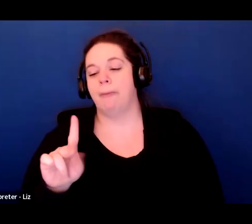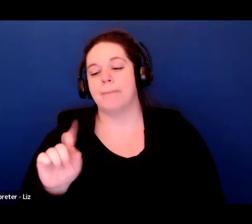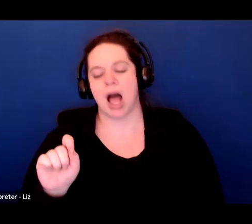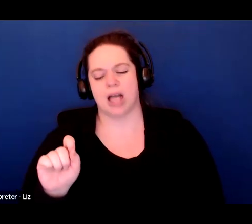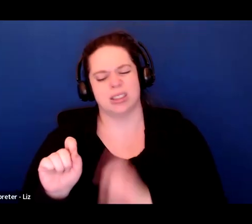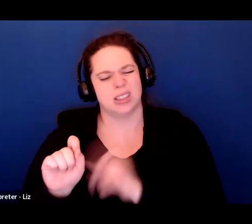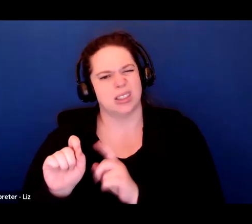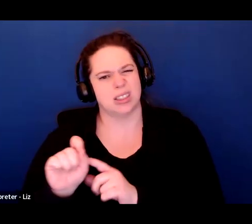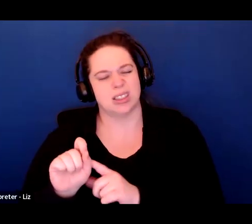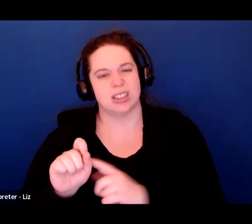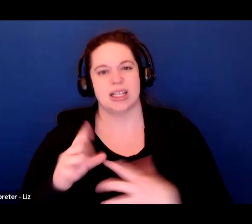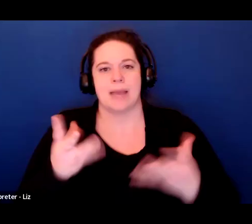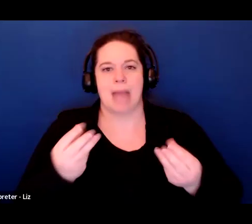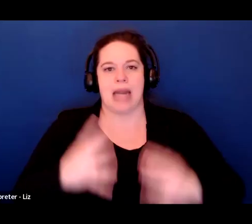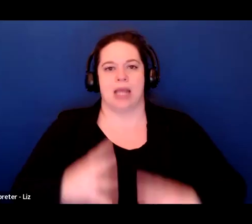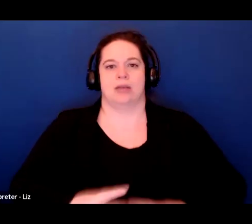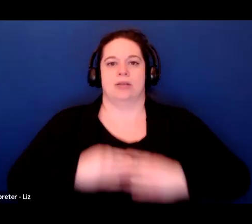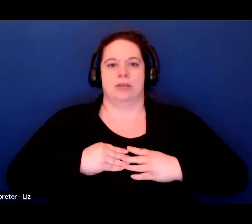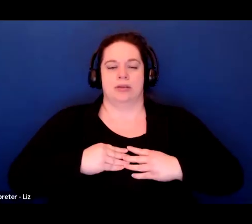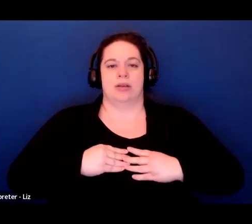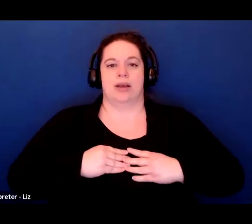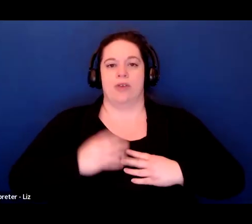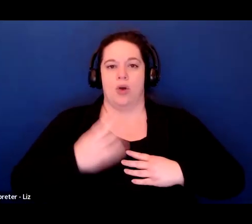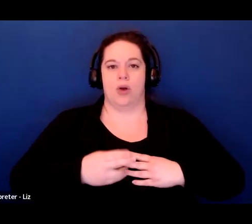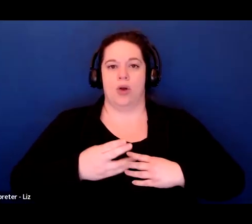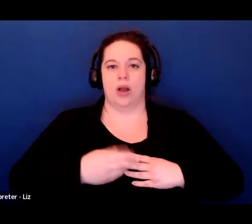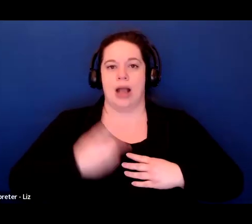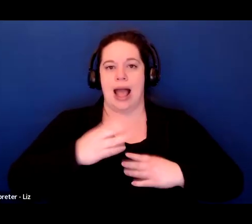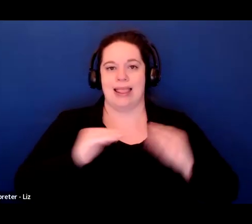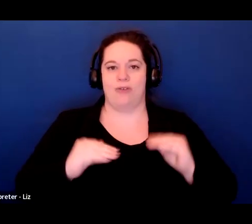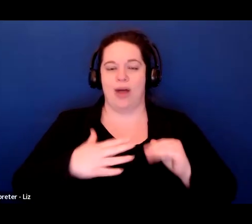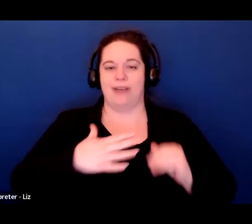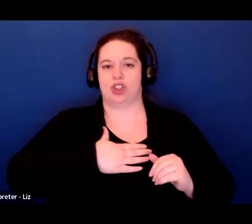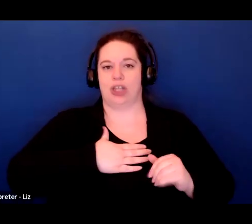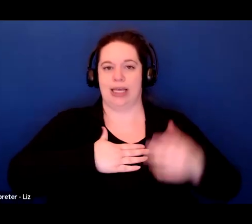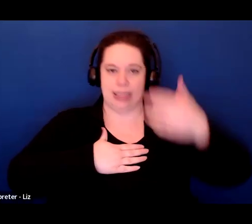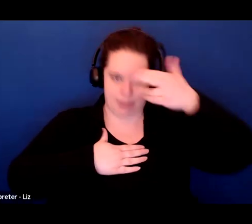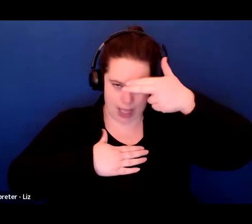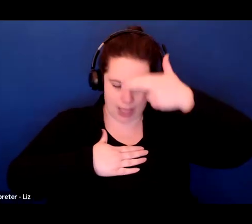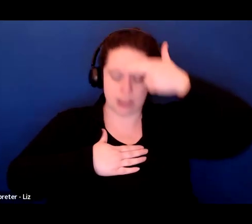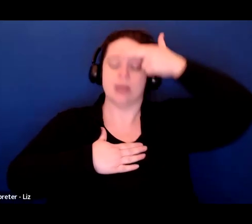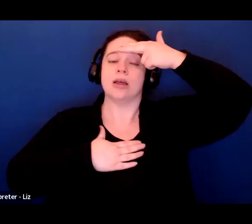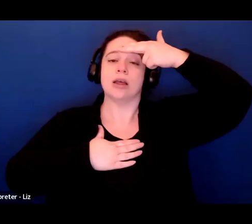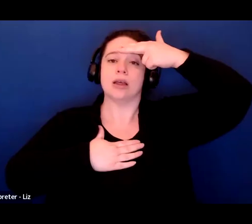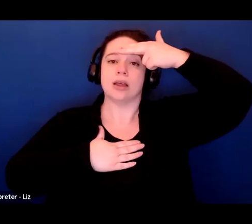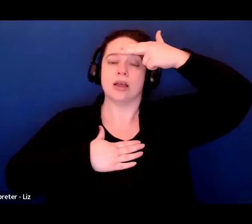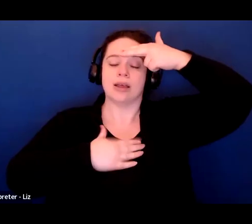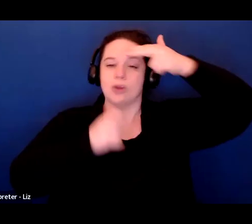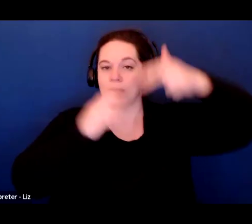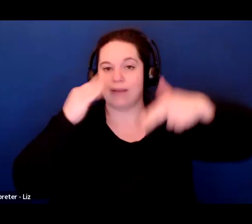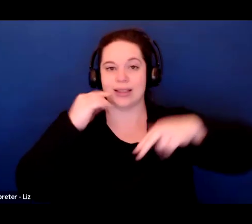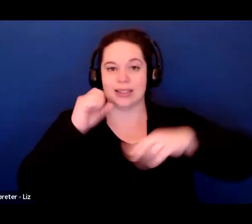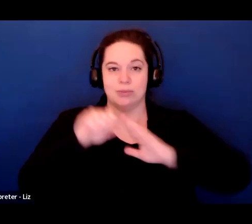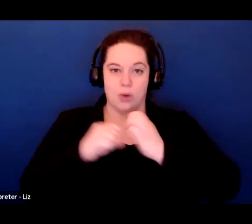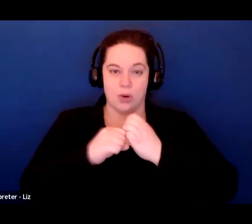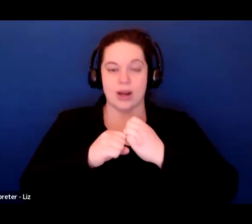I mean like padding. So, like if you're high level, they'll put one on your chest. You might have a band up on your head if you don't have head support. There's